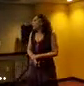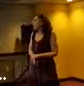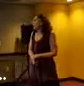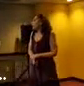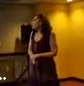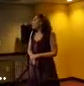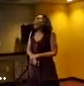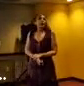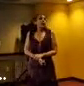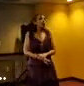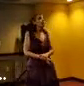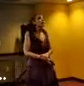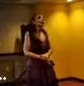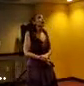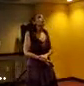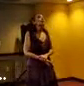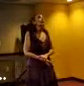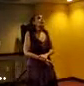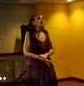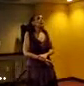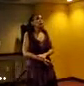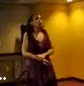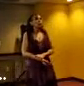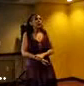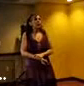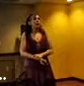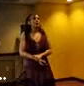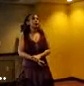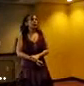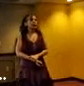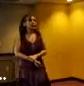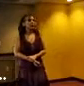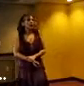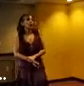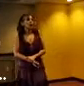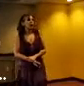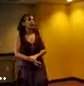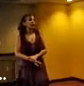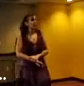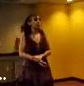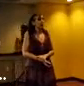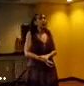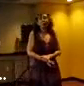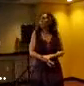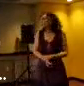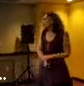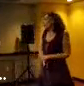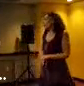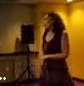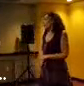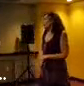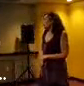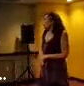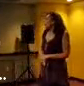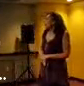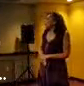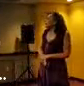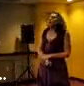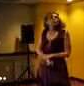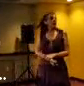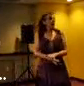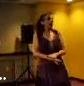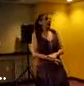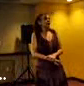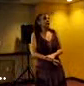Berners-Lee. And he worked on hypertext before it became hypertext as we know it as HTML. Okay,